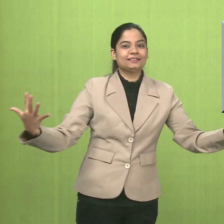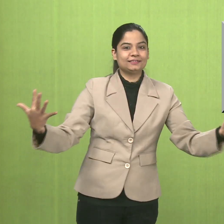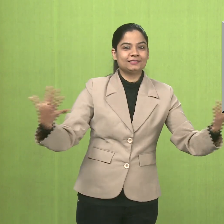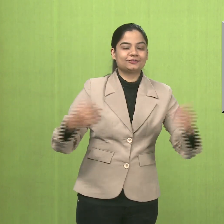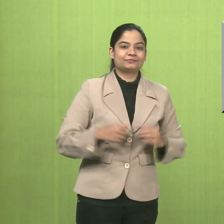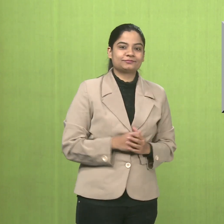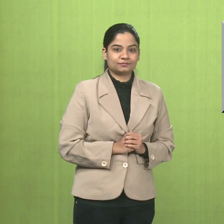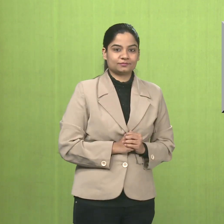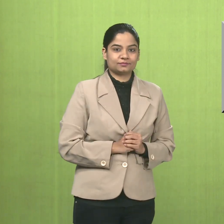children.